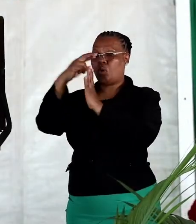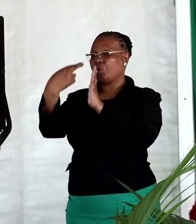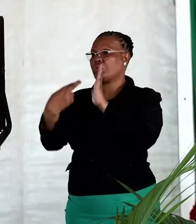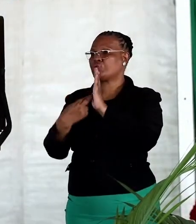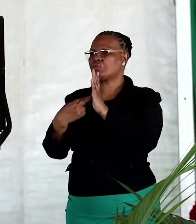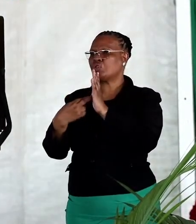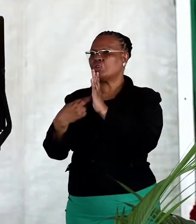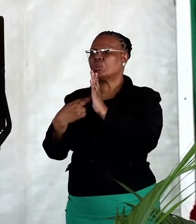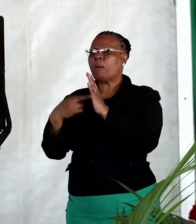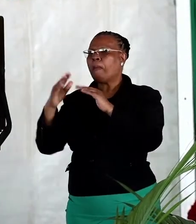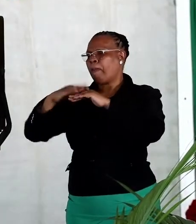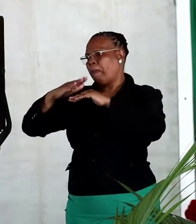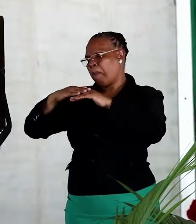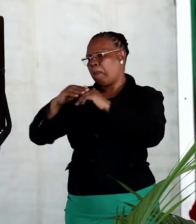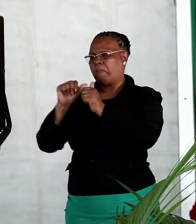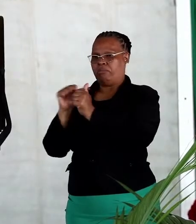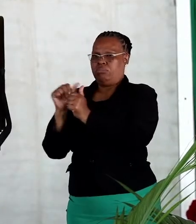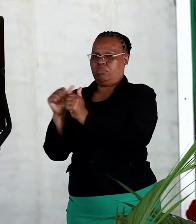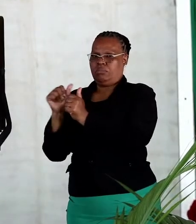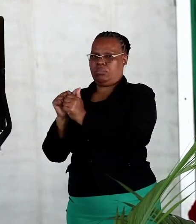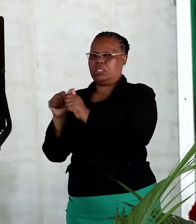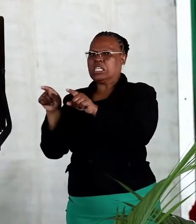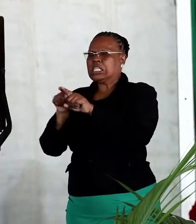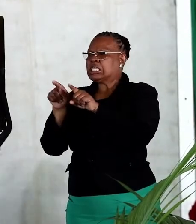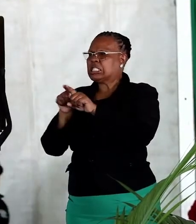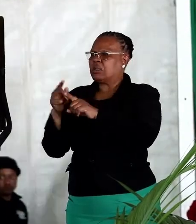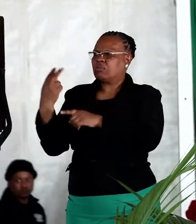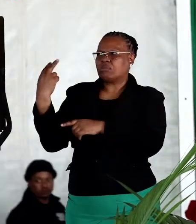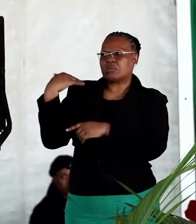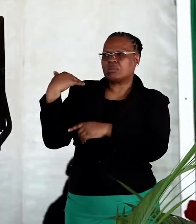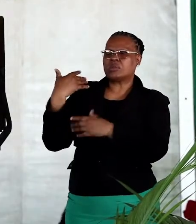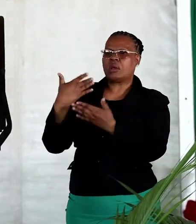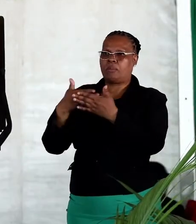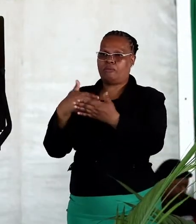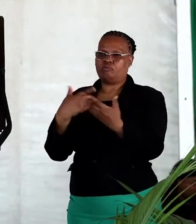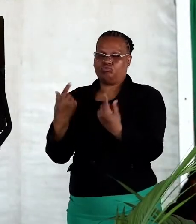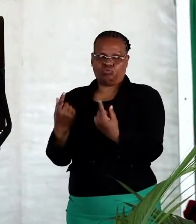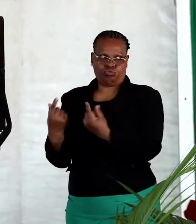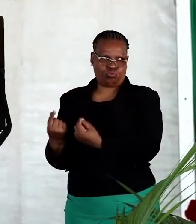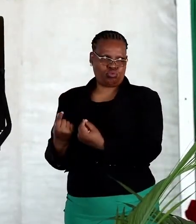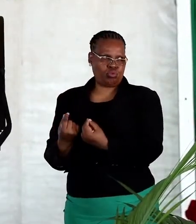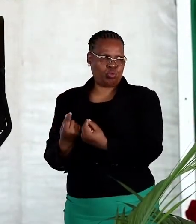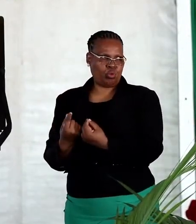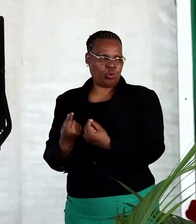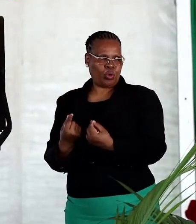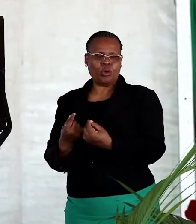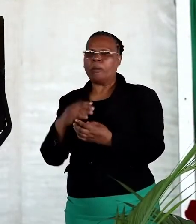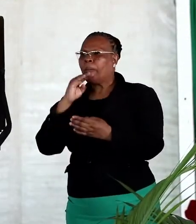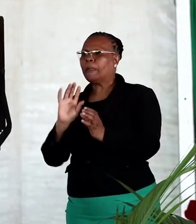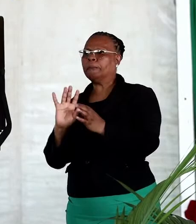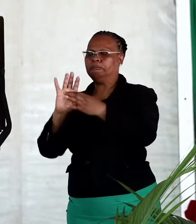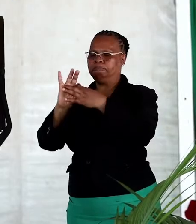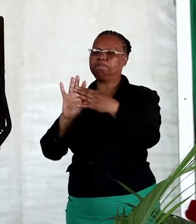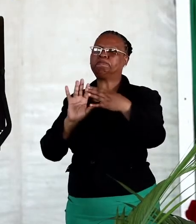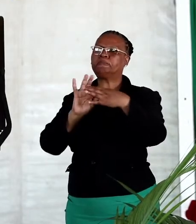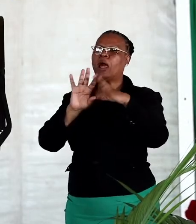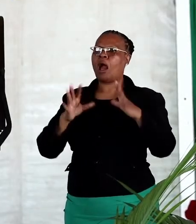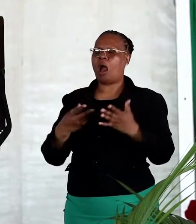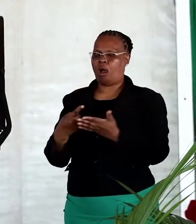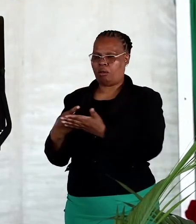mass pressure that ultimately compelled the clerk to engage in earnest